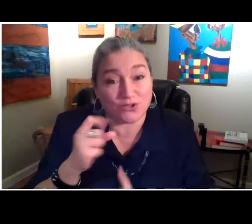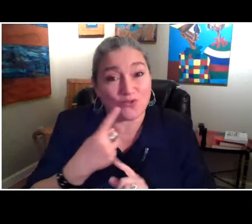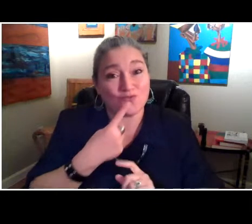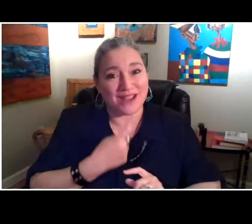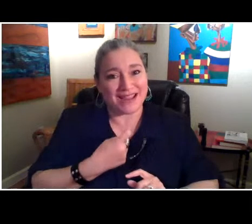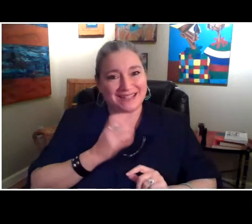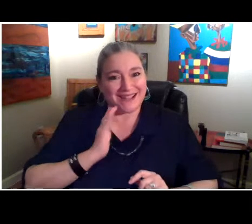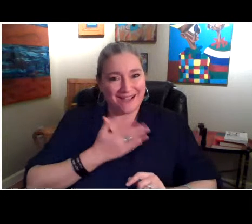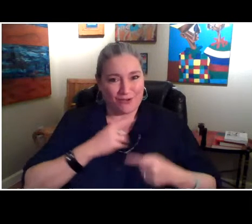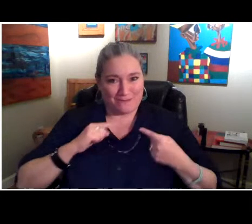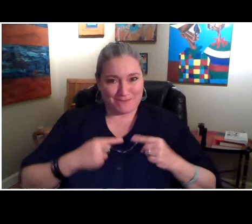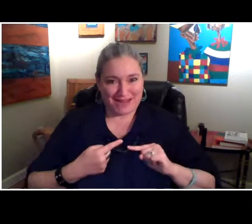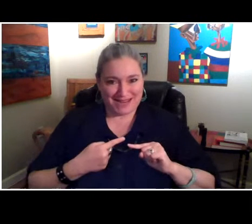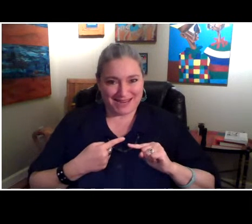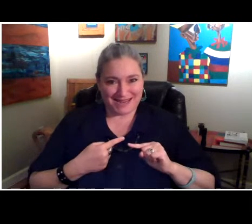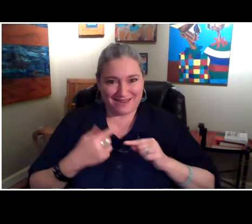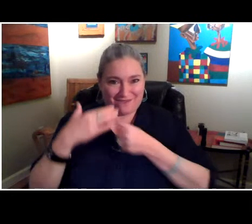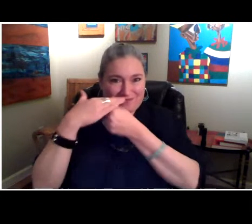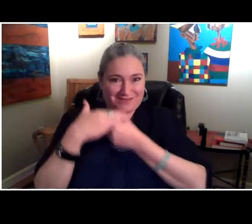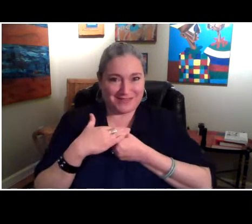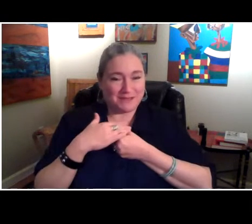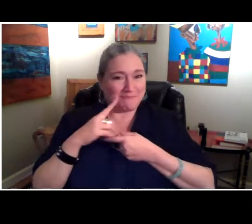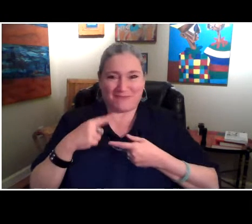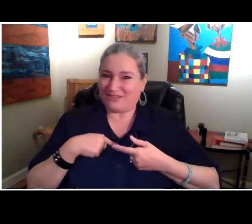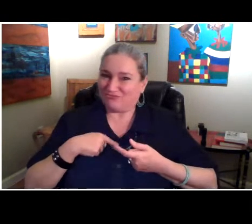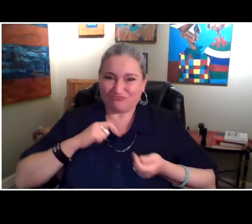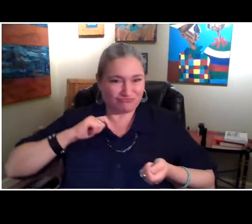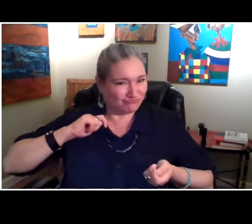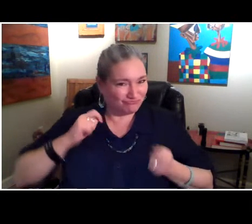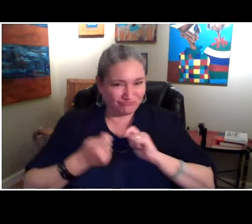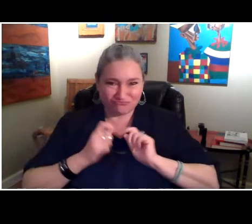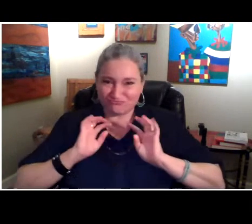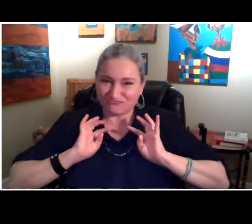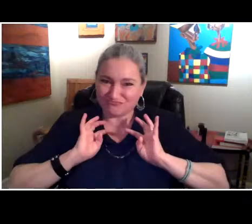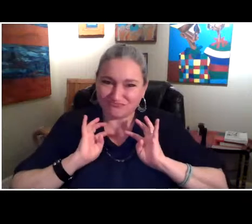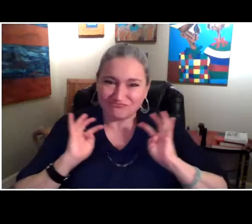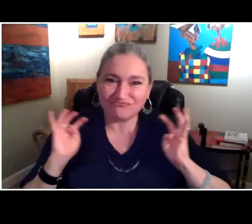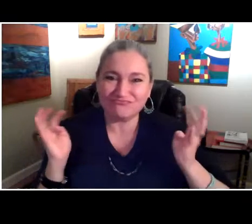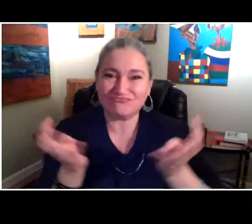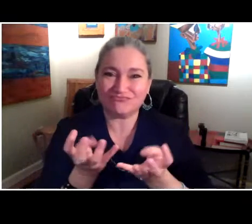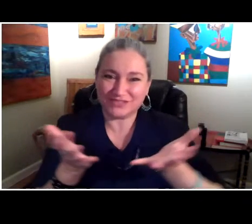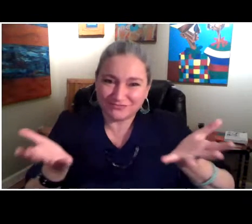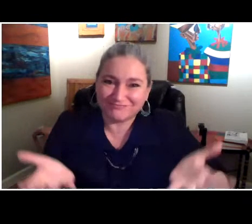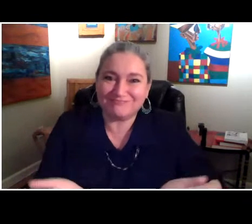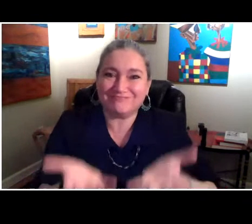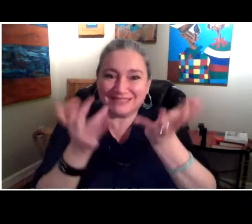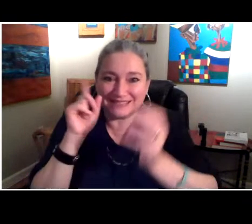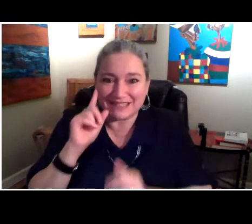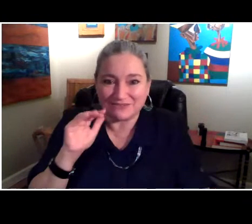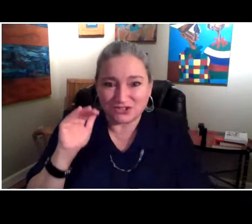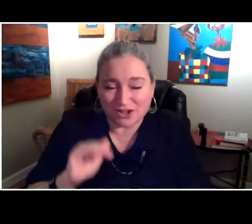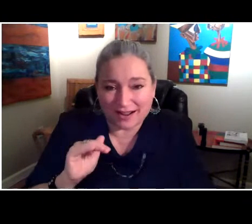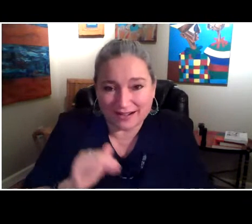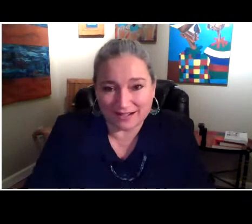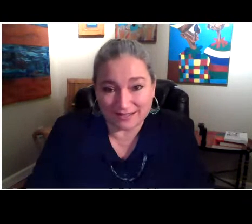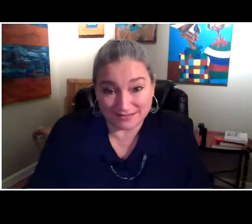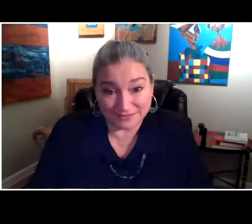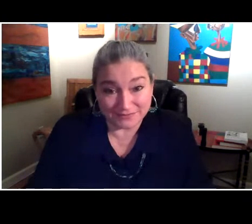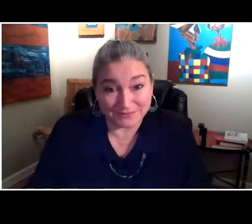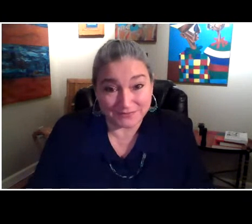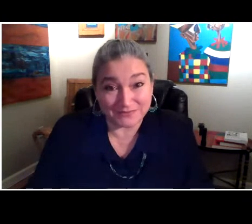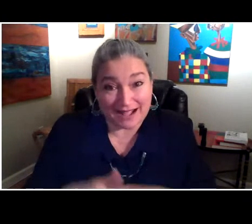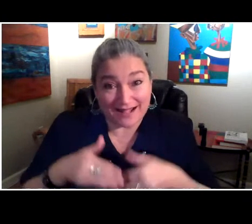resources that change and make change and are available within the deaf community, so that pain then can